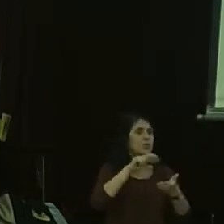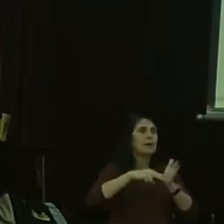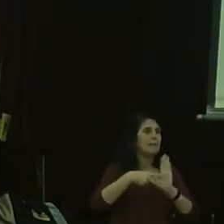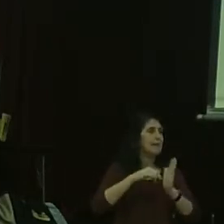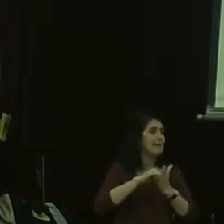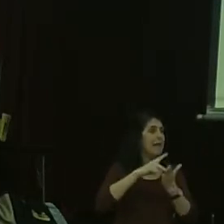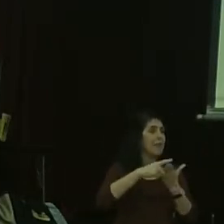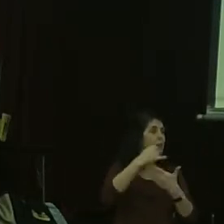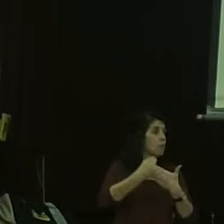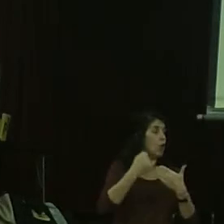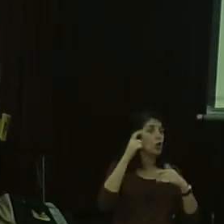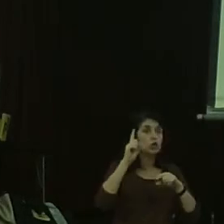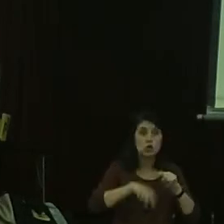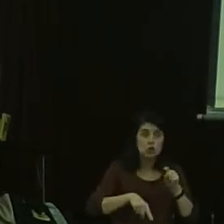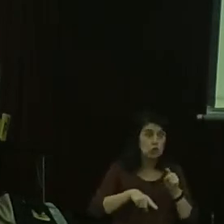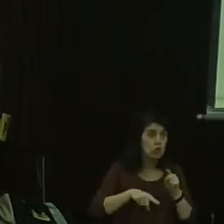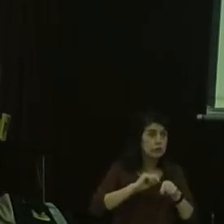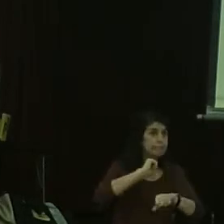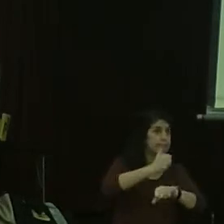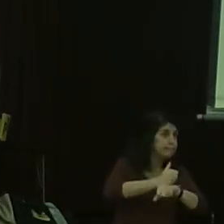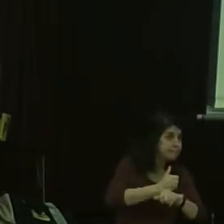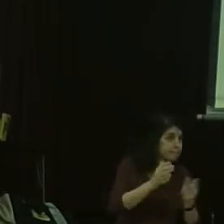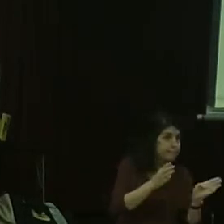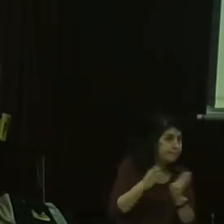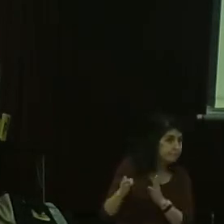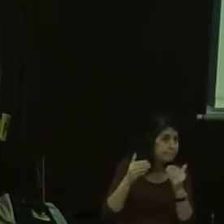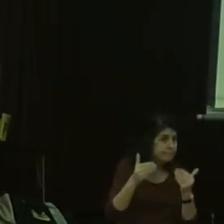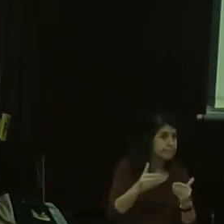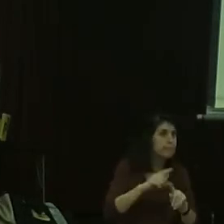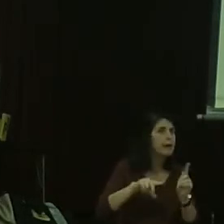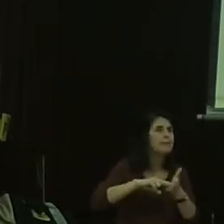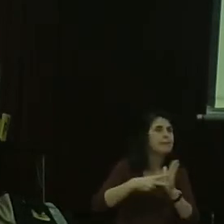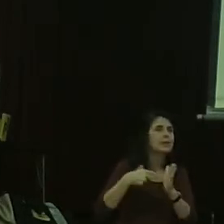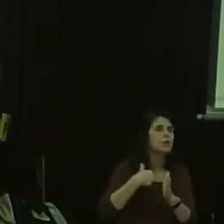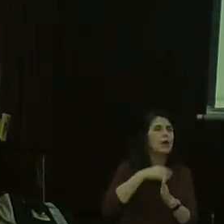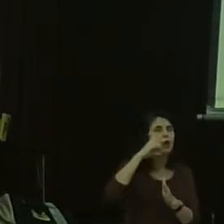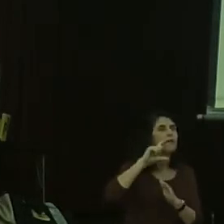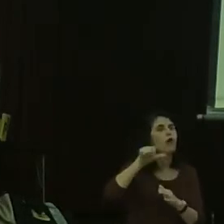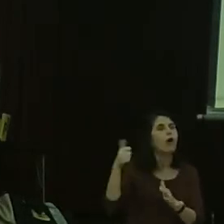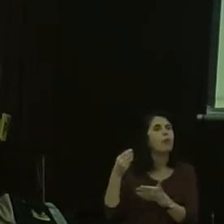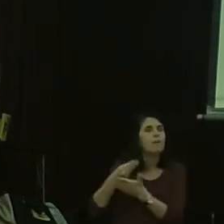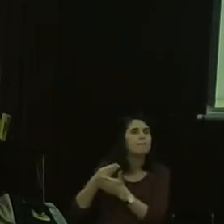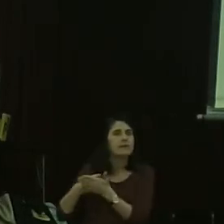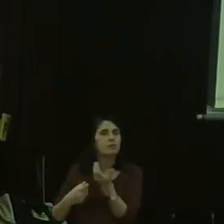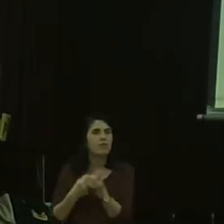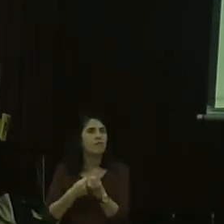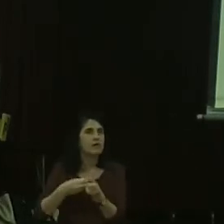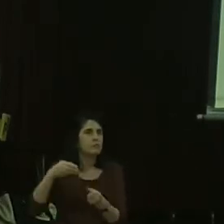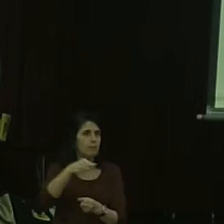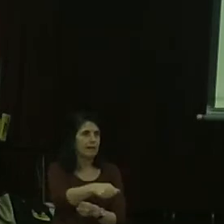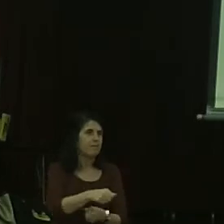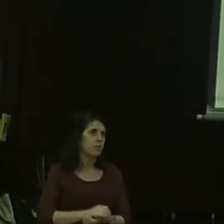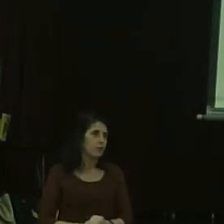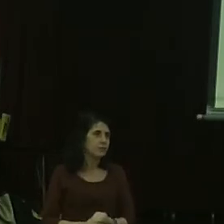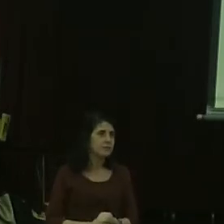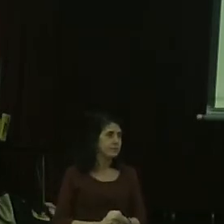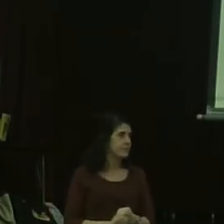those projects couldn't move forward, it just might mean that we're looking for a different revenue stream from them. So again, that can happen sometimes. Awesome. Thank you so much.